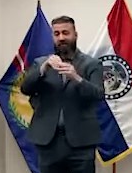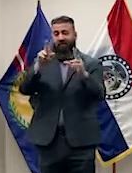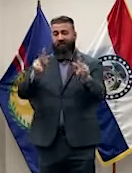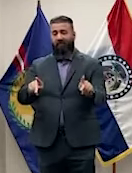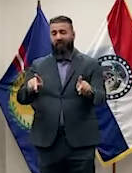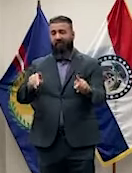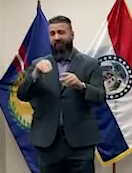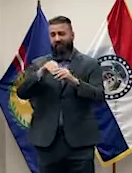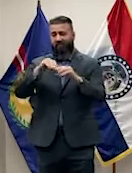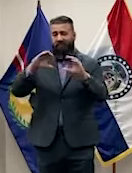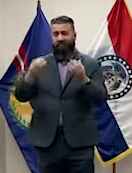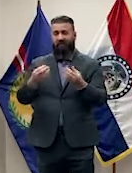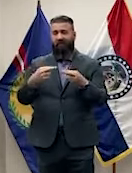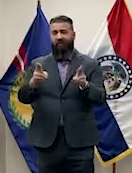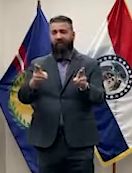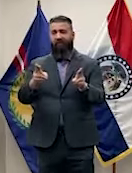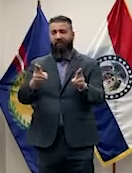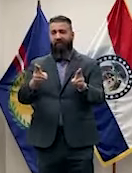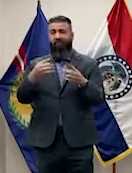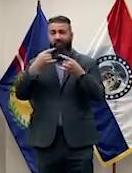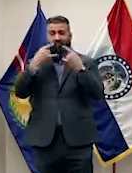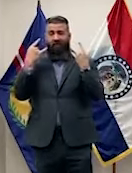to ensure that, along with vaccines.